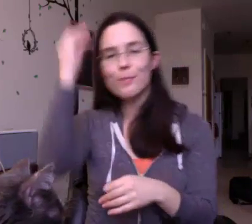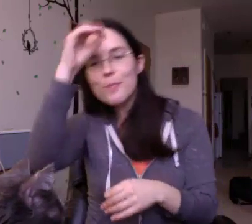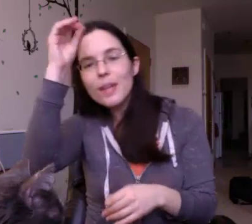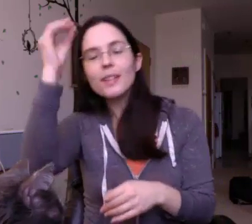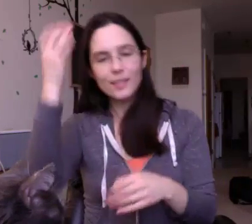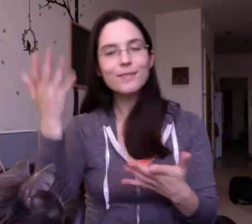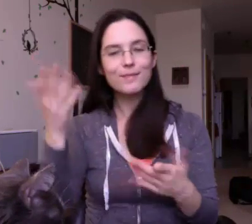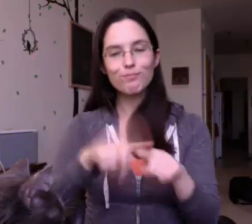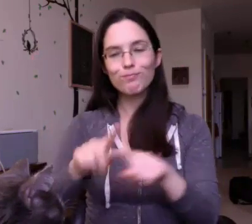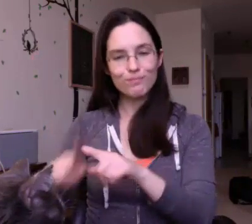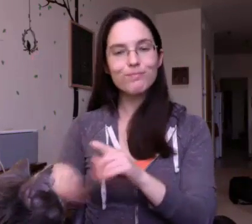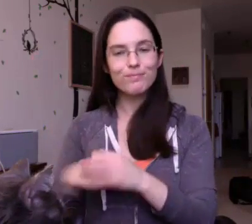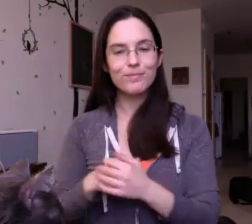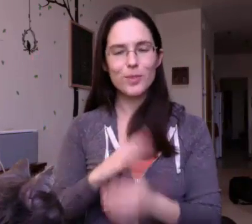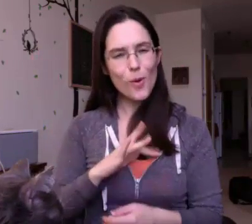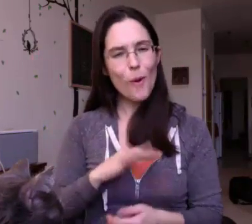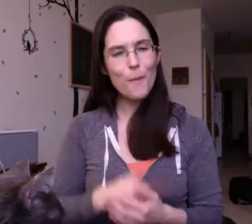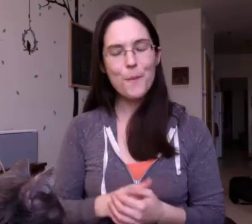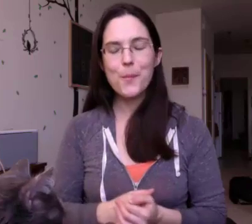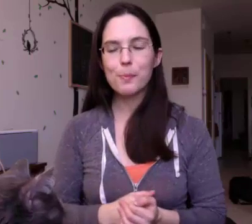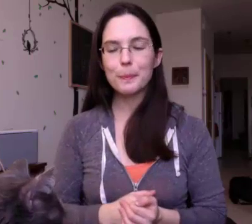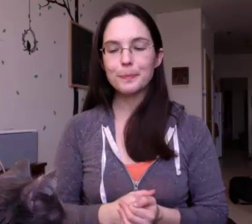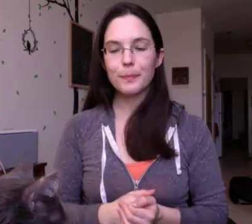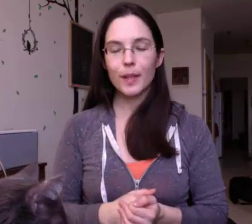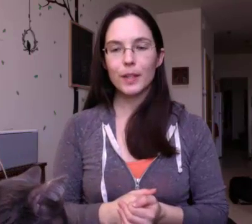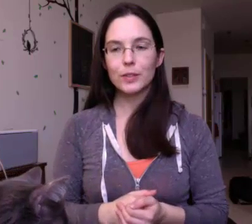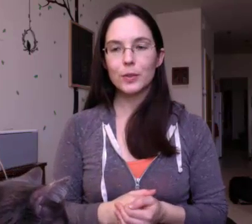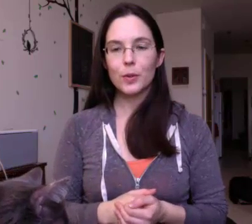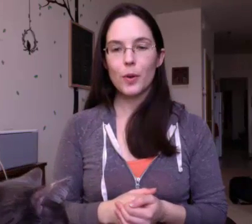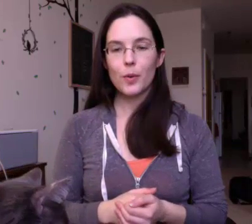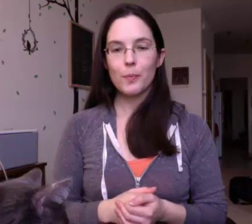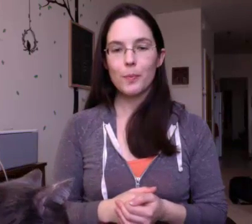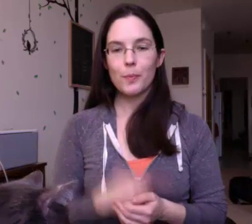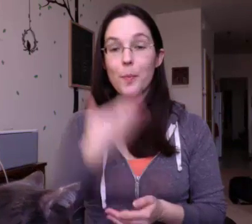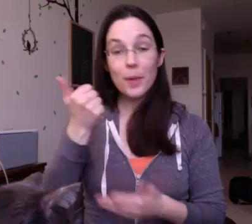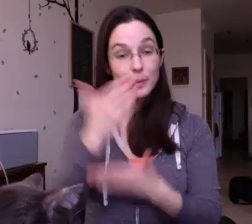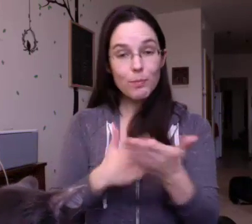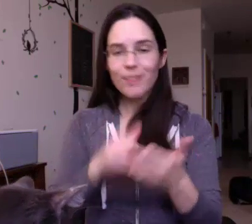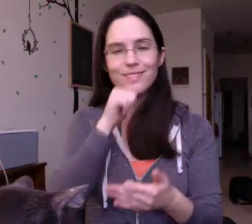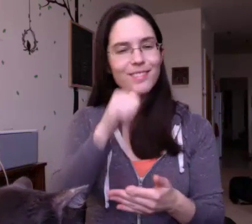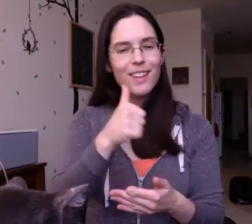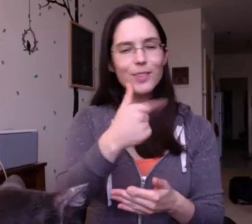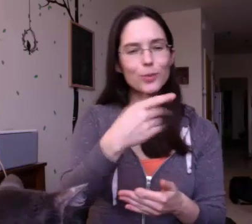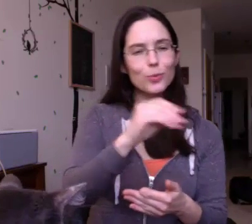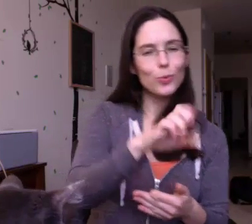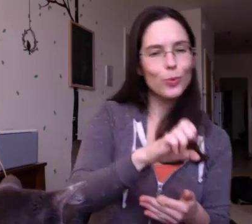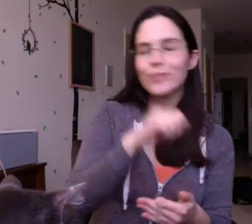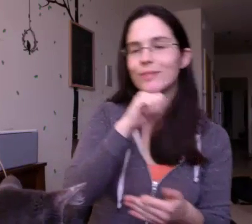come from Google. It doesn't, in my opinion, even come from the museums. Probably shouldn't say that. It really comes from these artists. And,